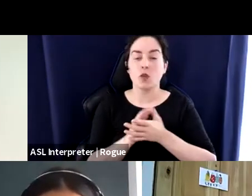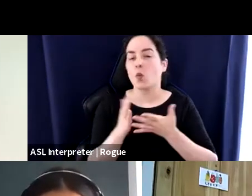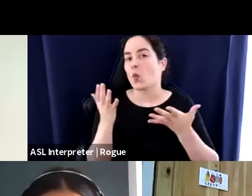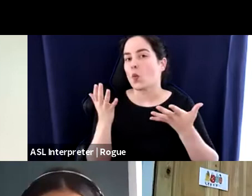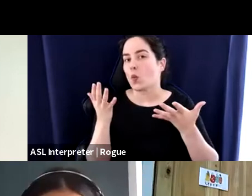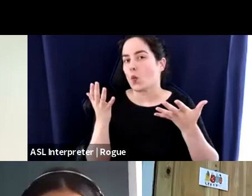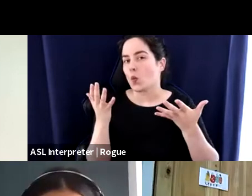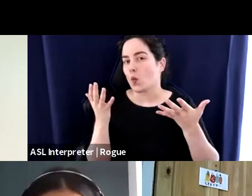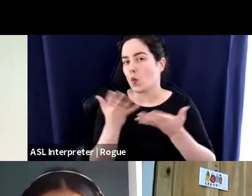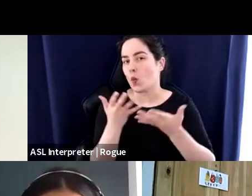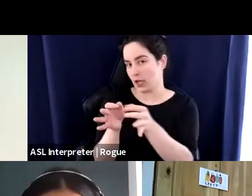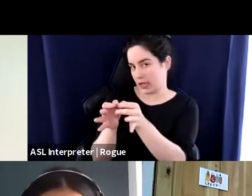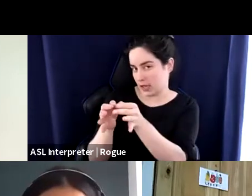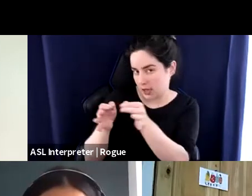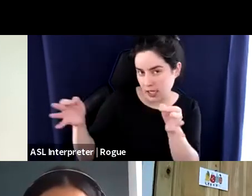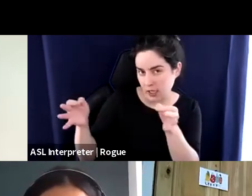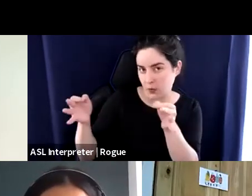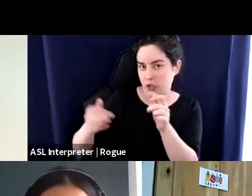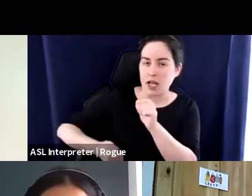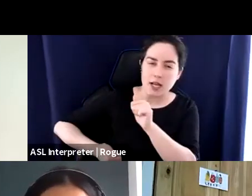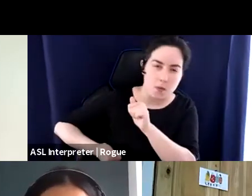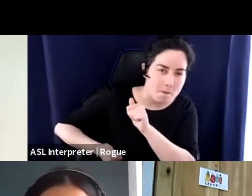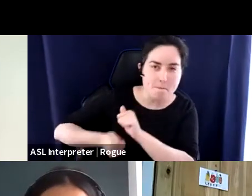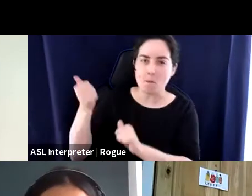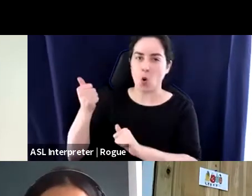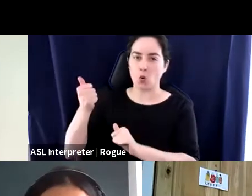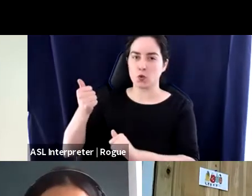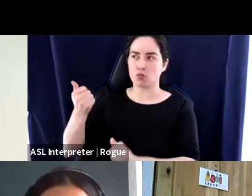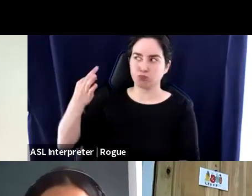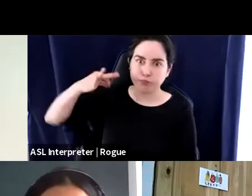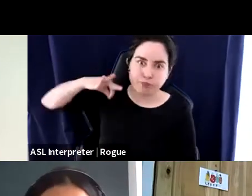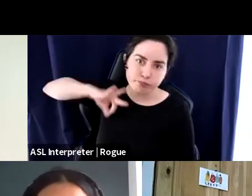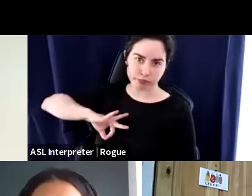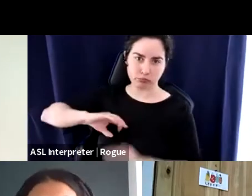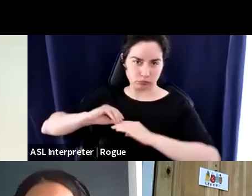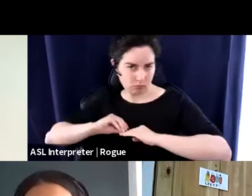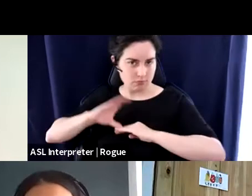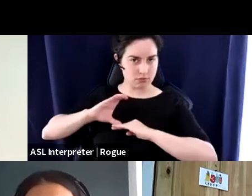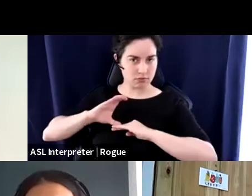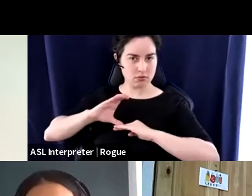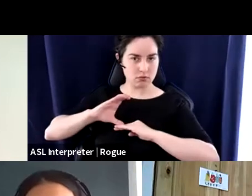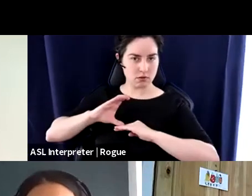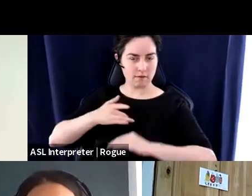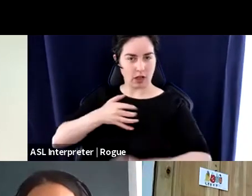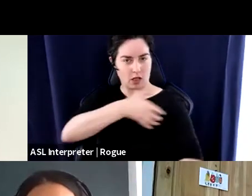and empowering to women with disabilities.